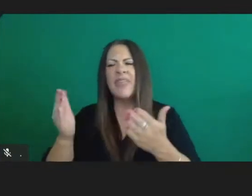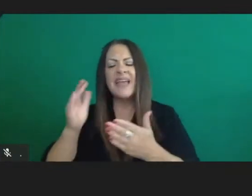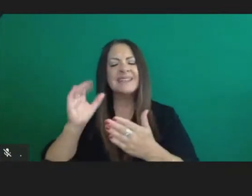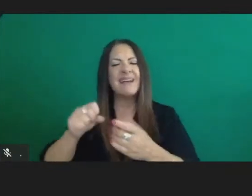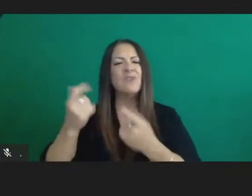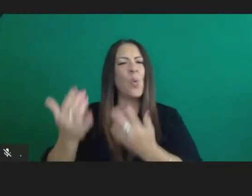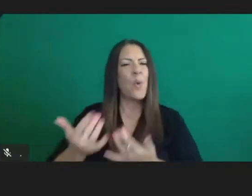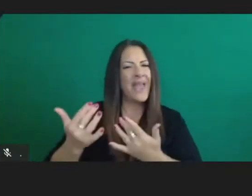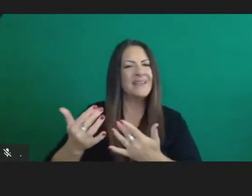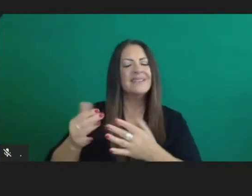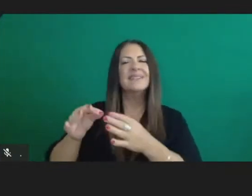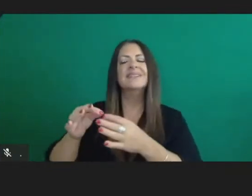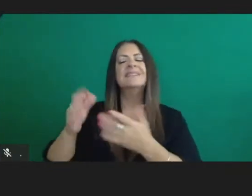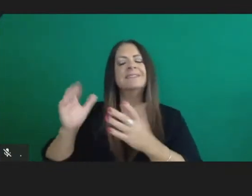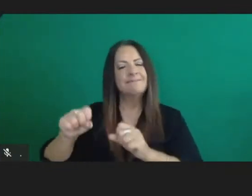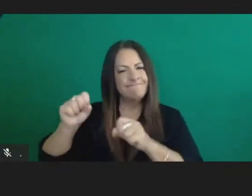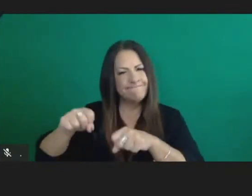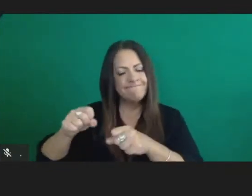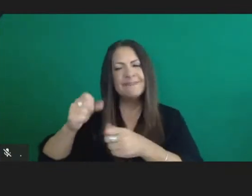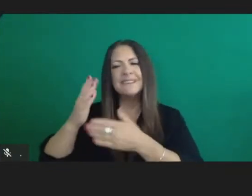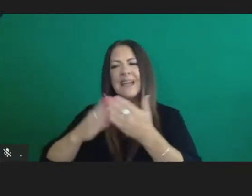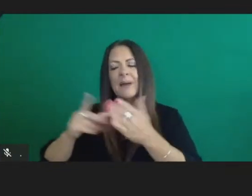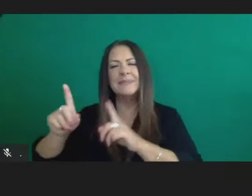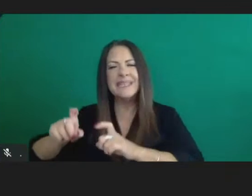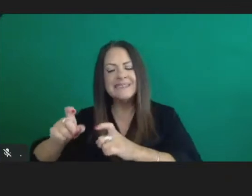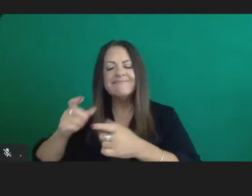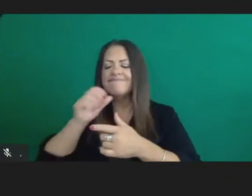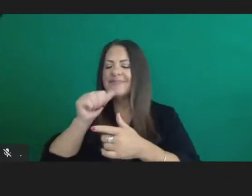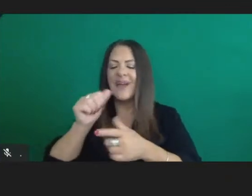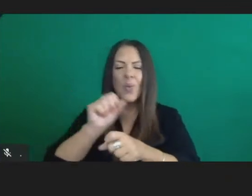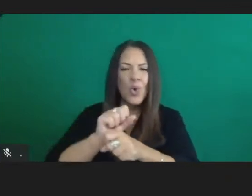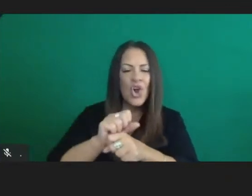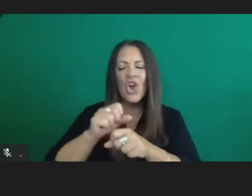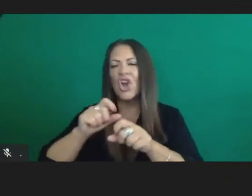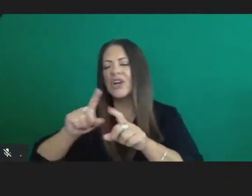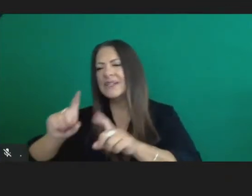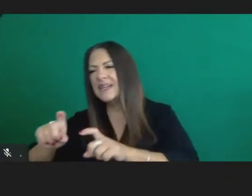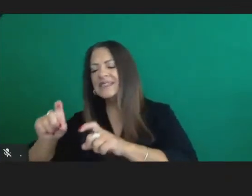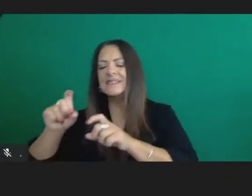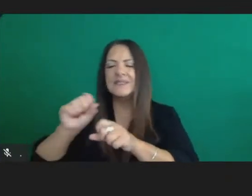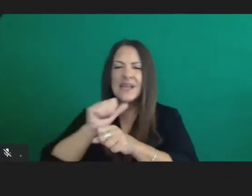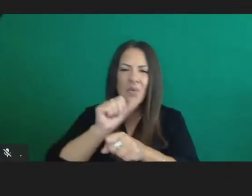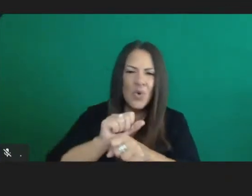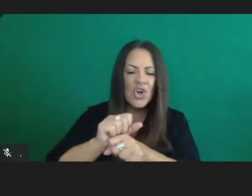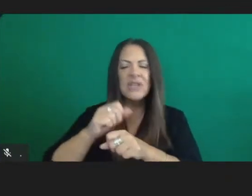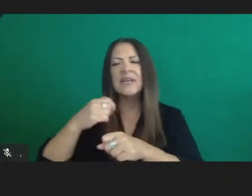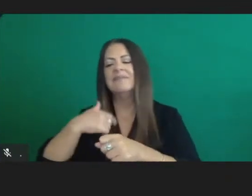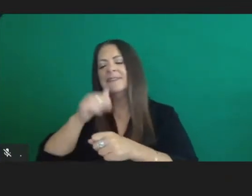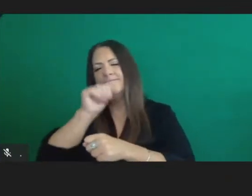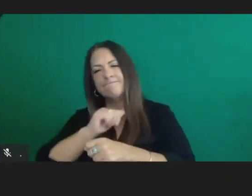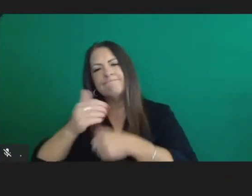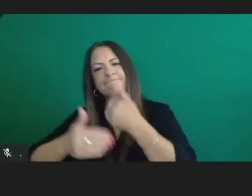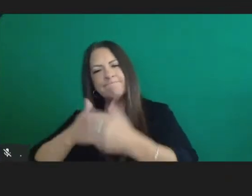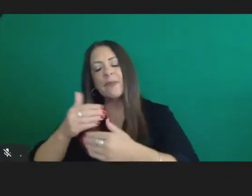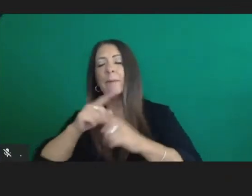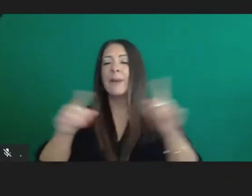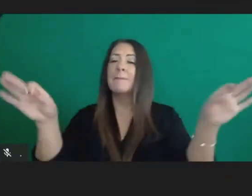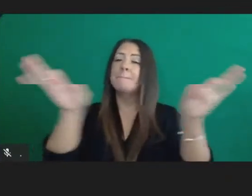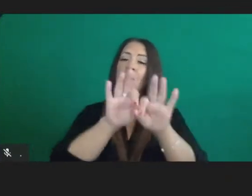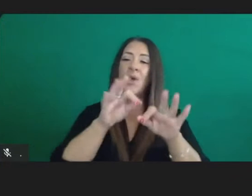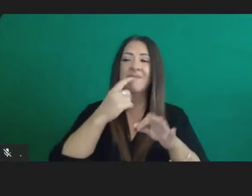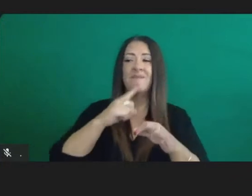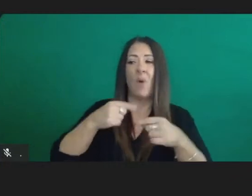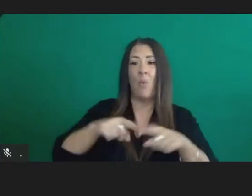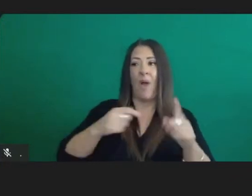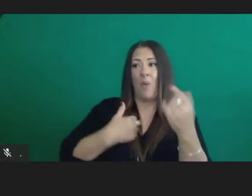said, we have continued to sort of deliver the message that use of our face covering, our mask, making sure